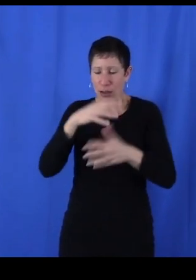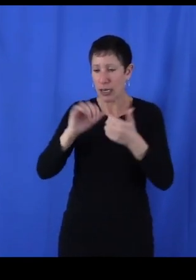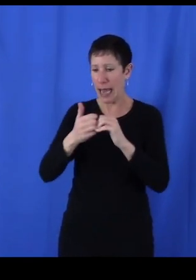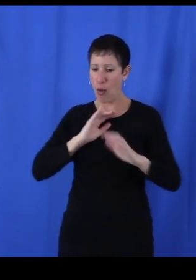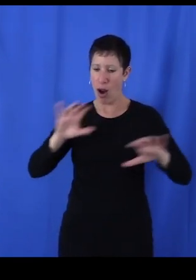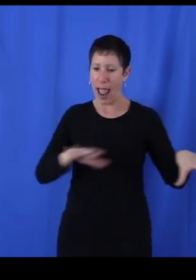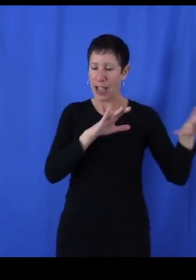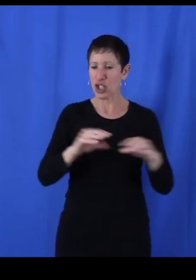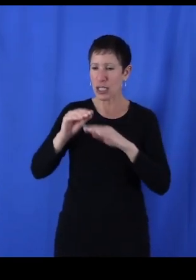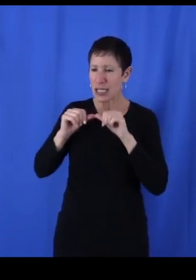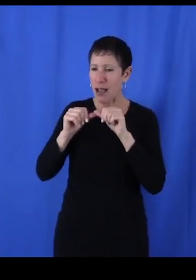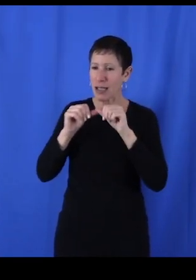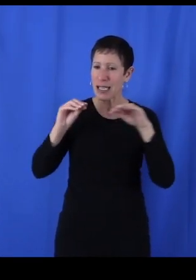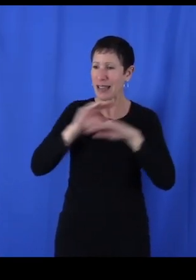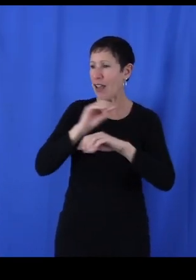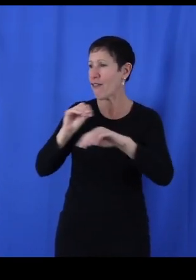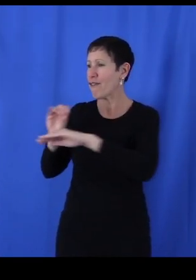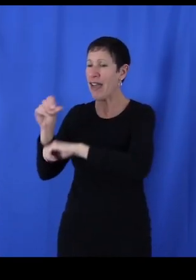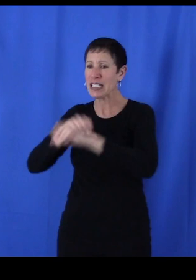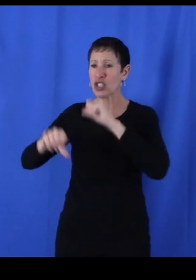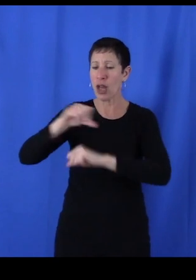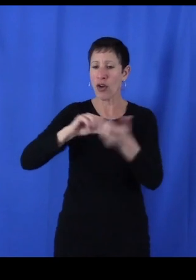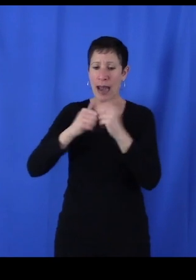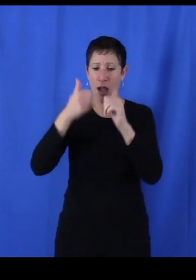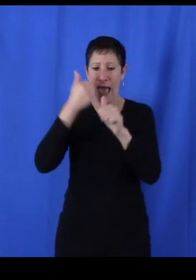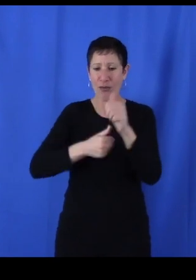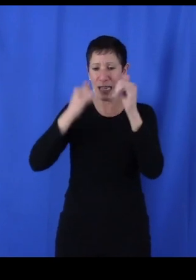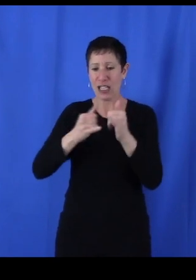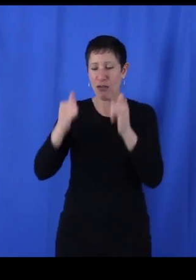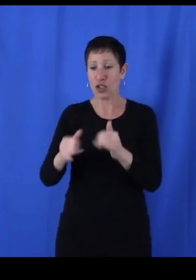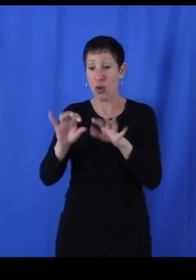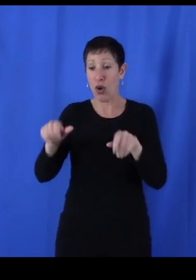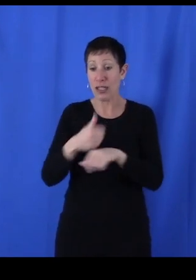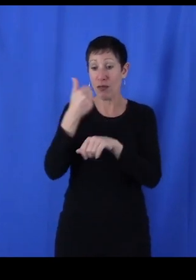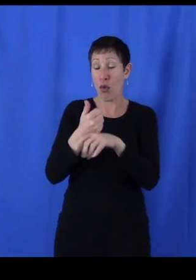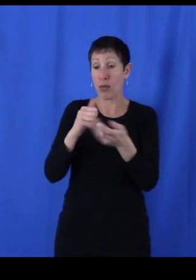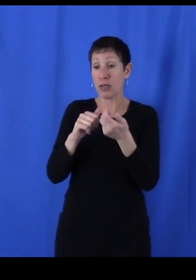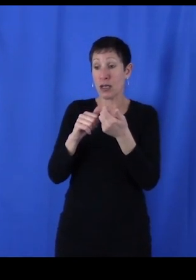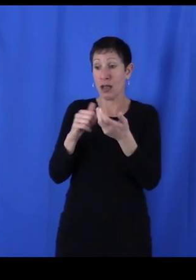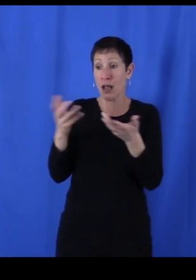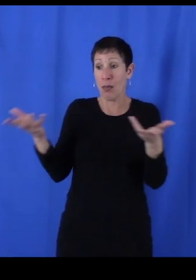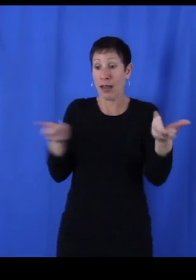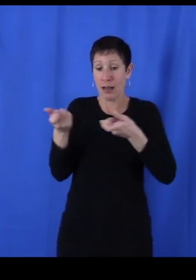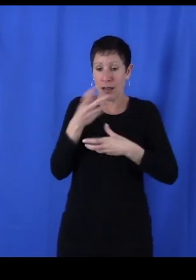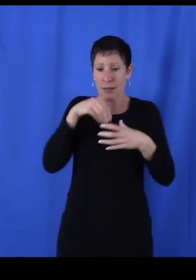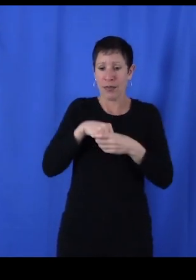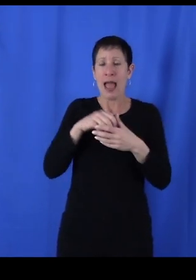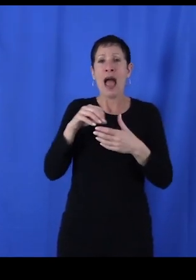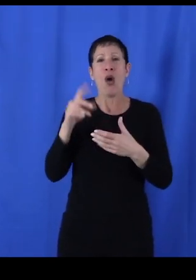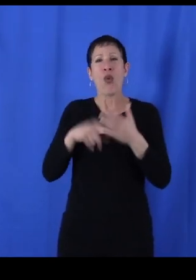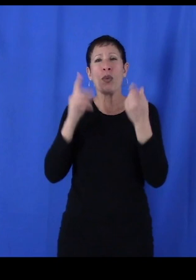constantly affect each other, how every individual is collectively formed? What would happen if we weren't always shunted